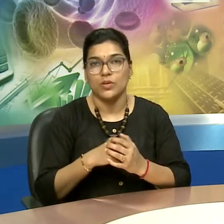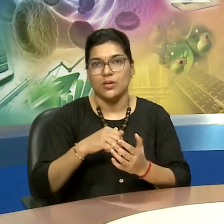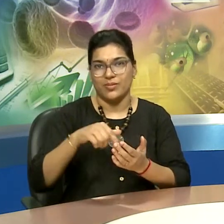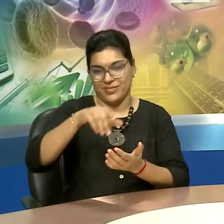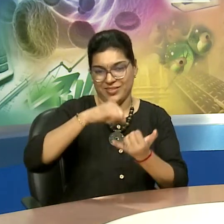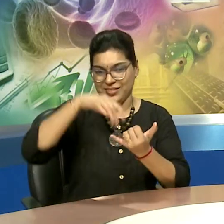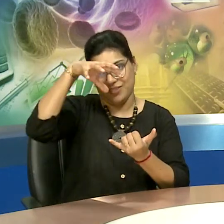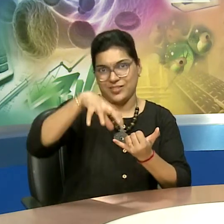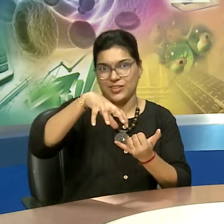Parliament has the right